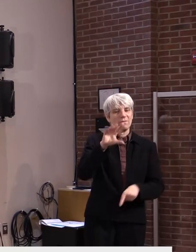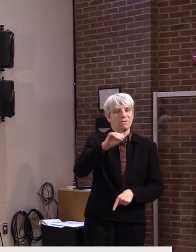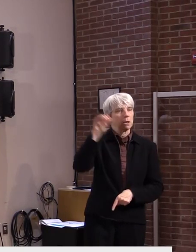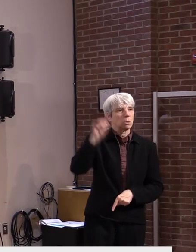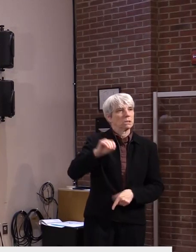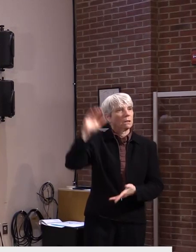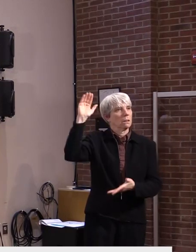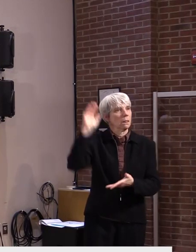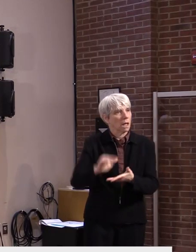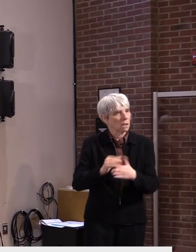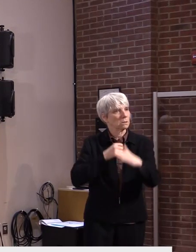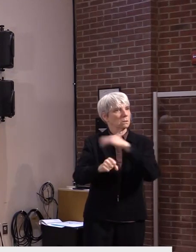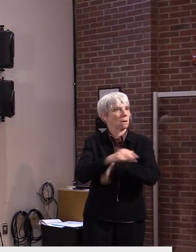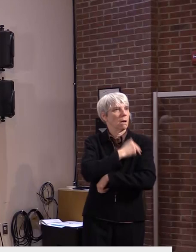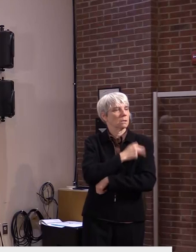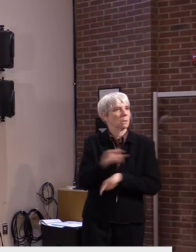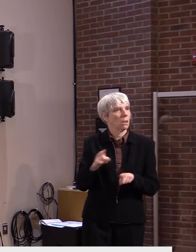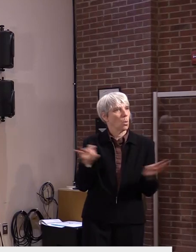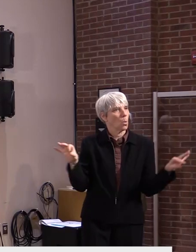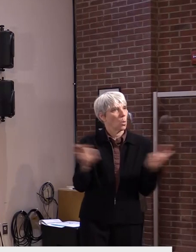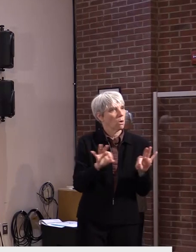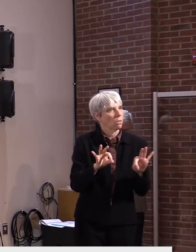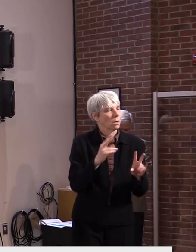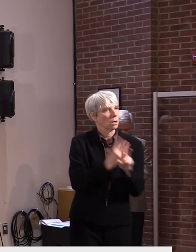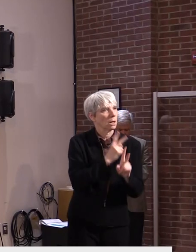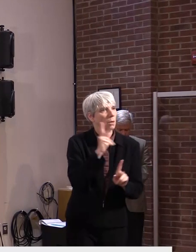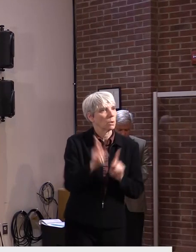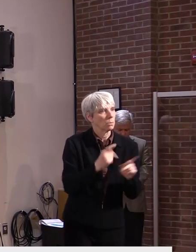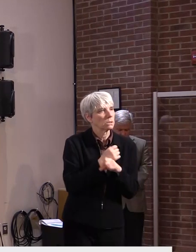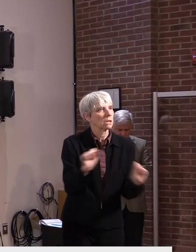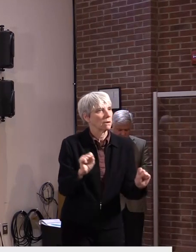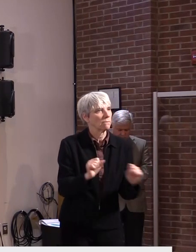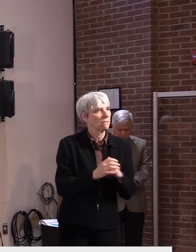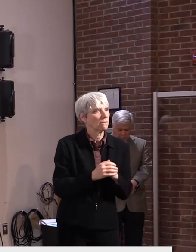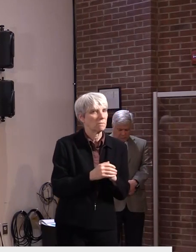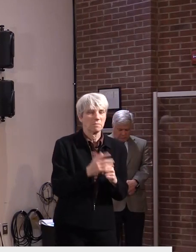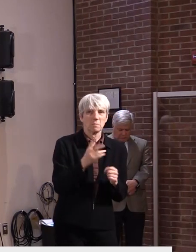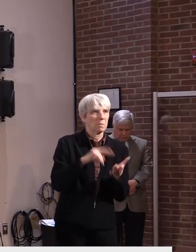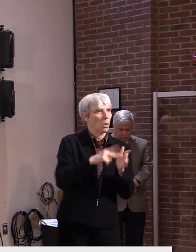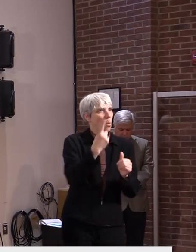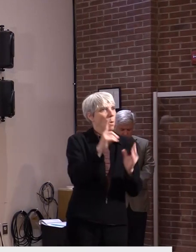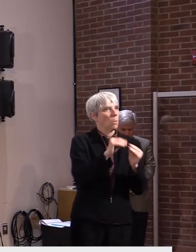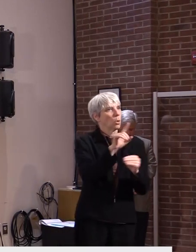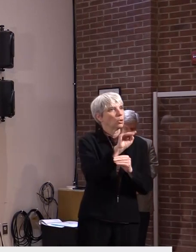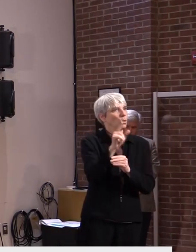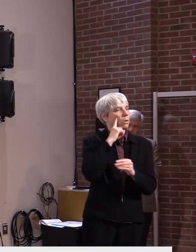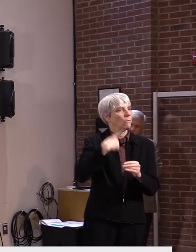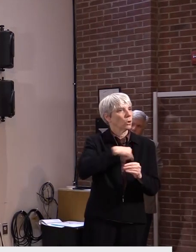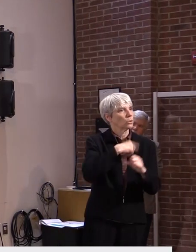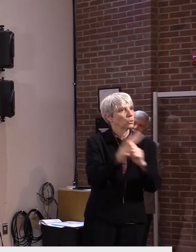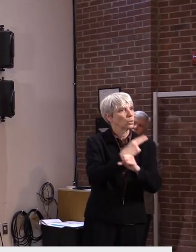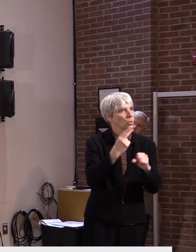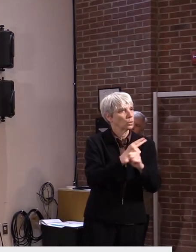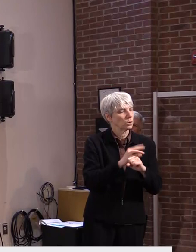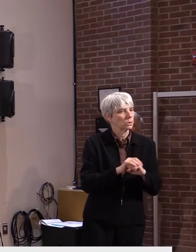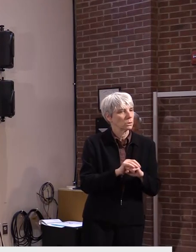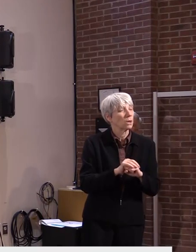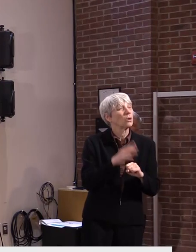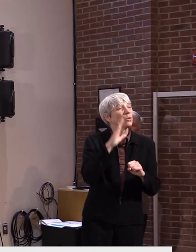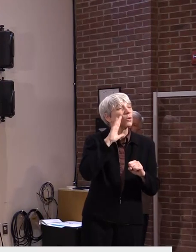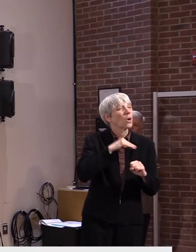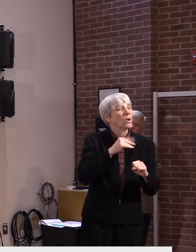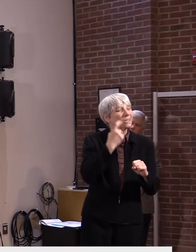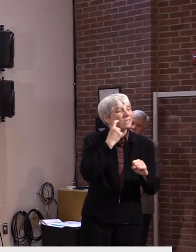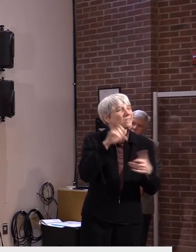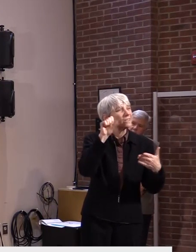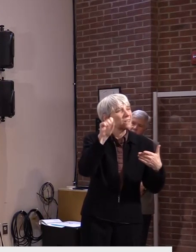with vaccination, to managing this pandemic. For the same group of adults that have been shown to benefit from